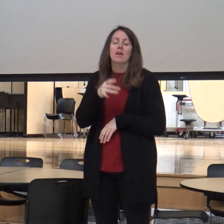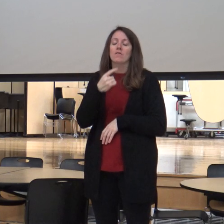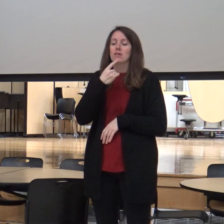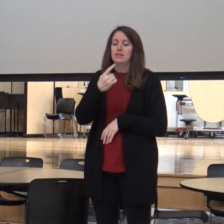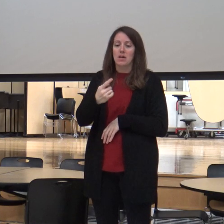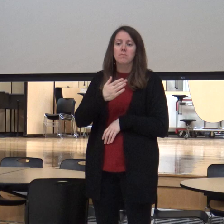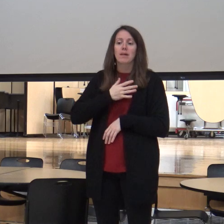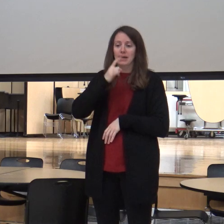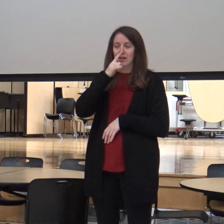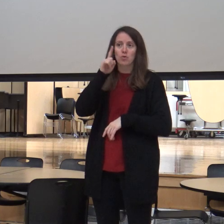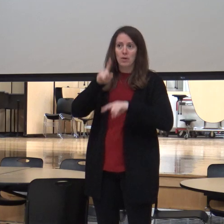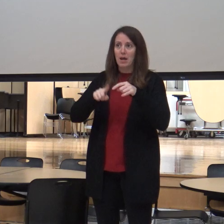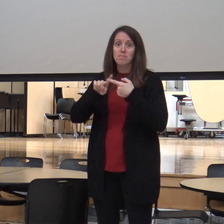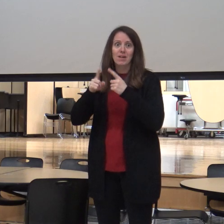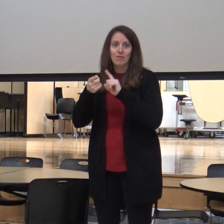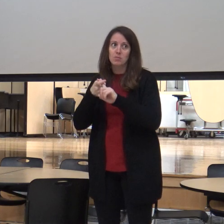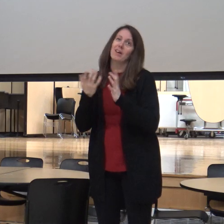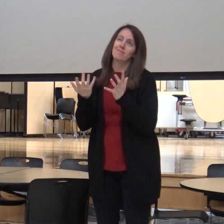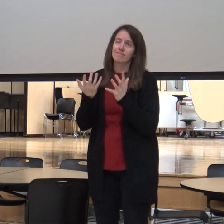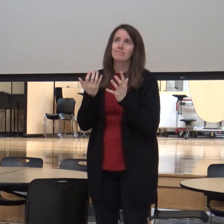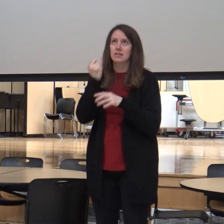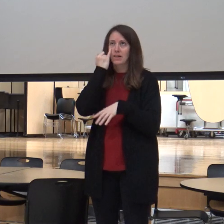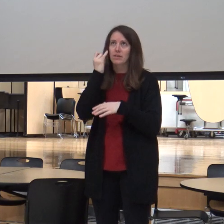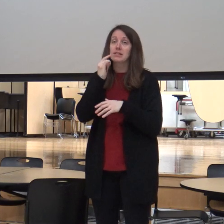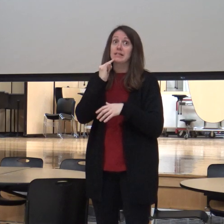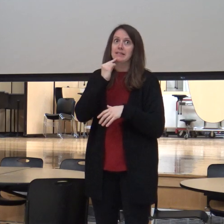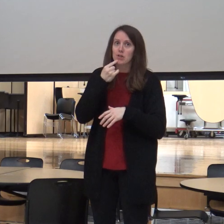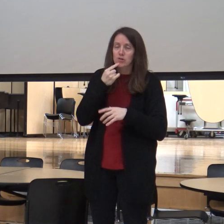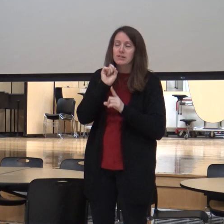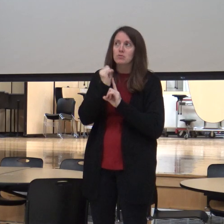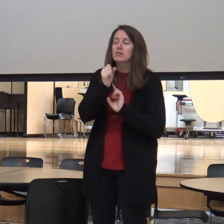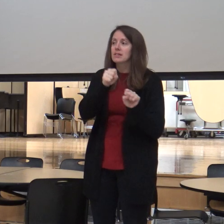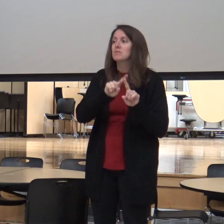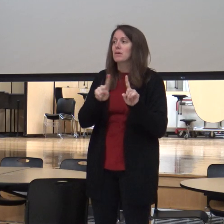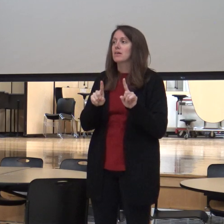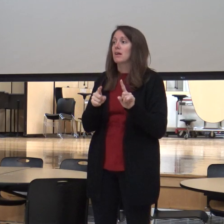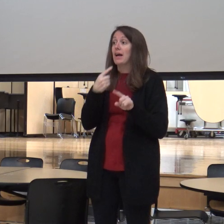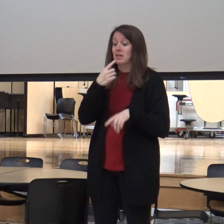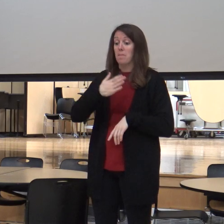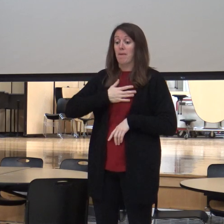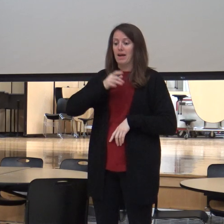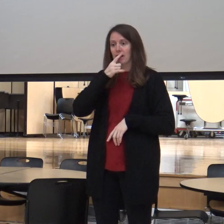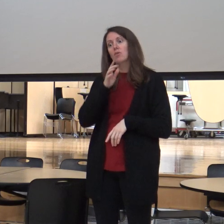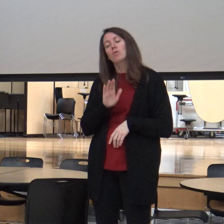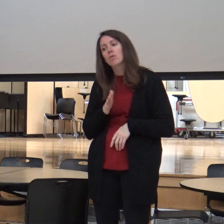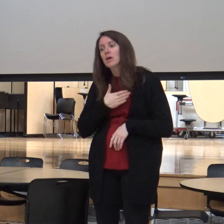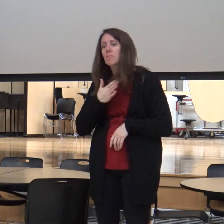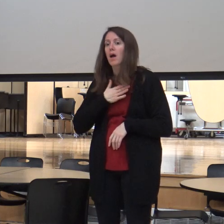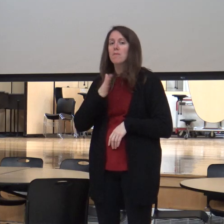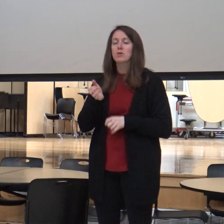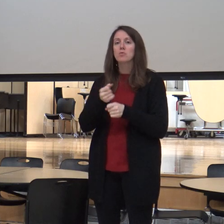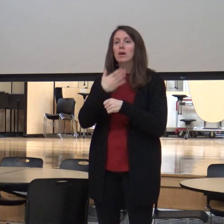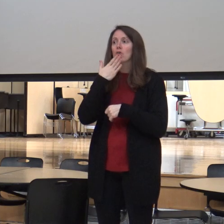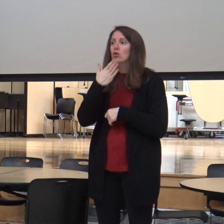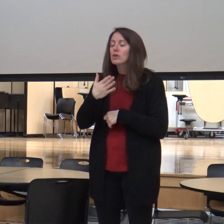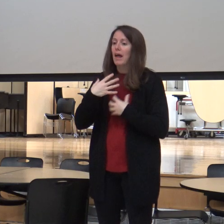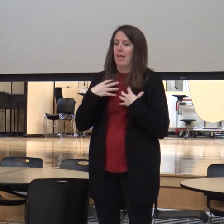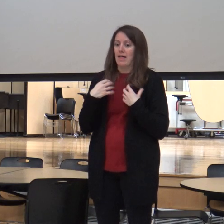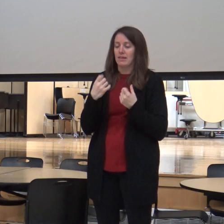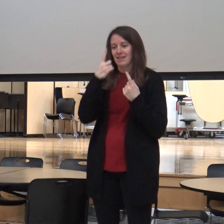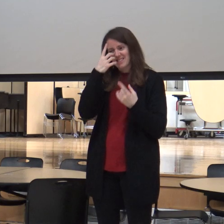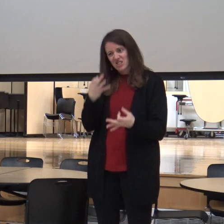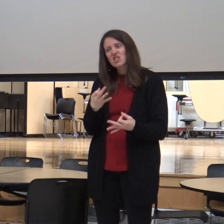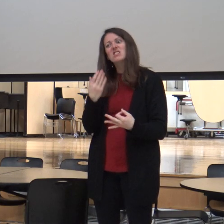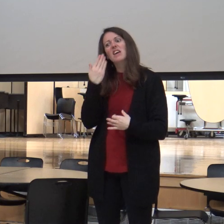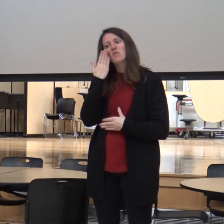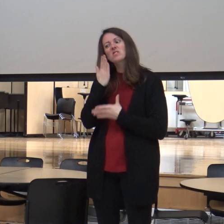it's extreme circumstances, but I'm going to tell them I'm so glad that you make such healthy decisions I know a couple of your friends, they struggle, you